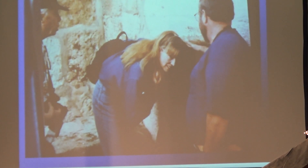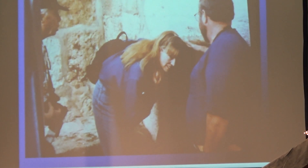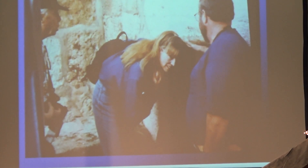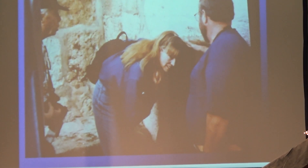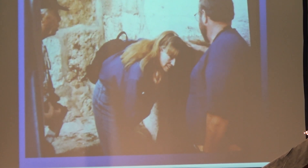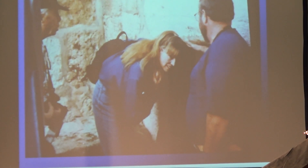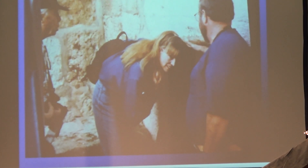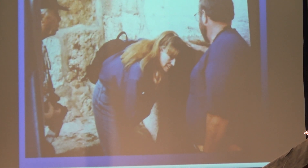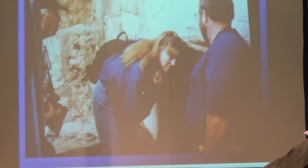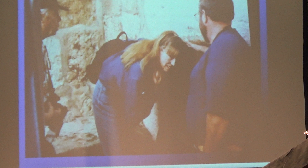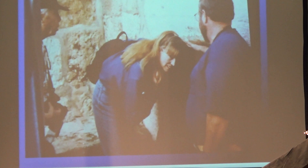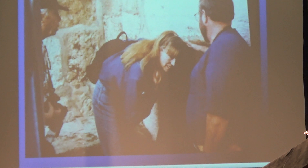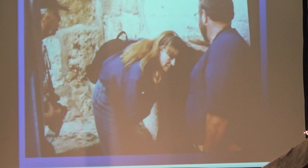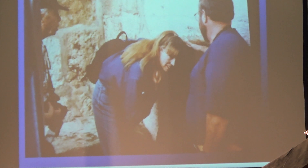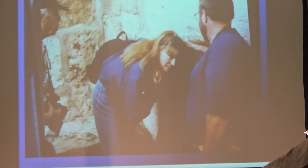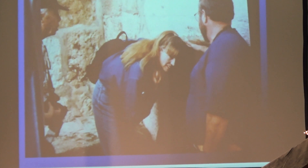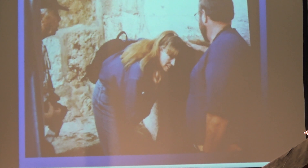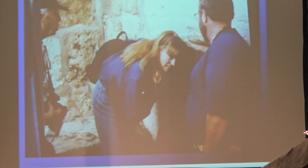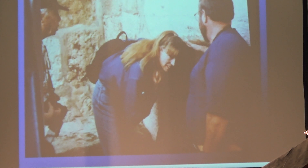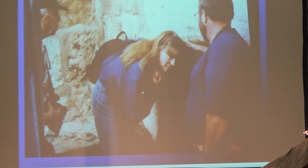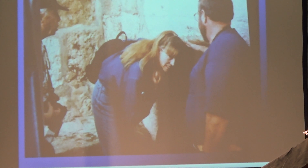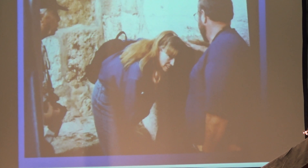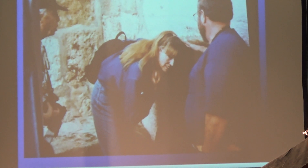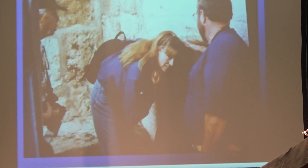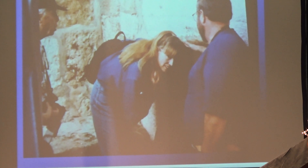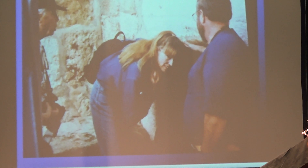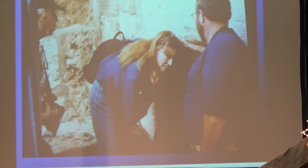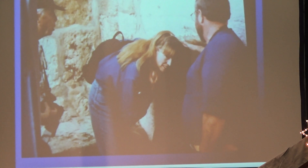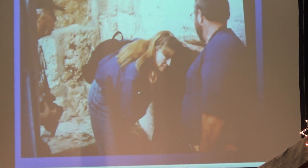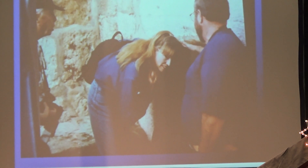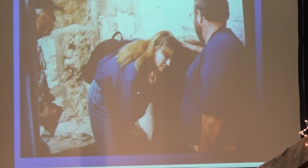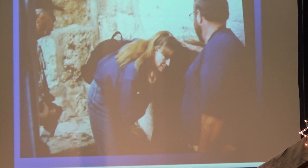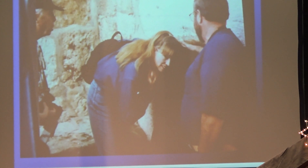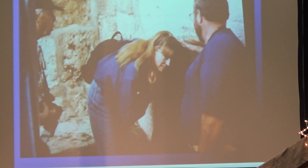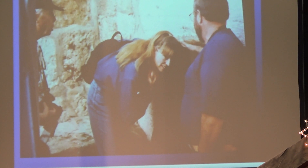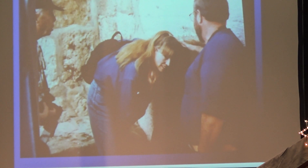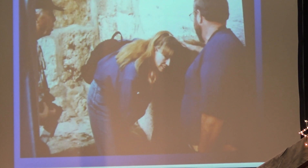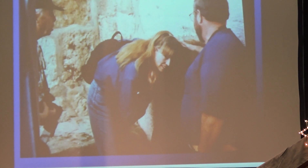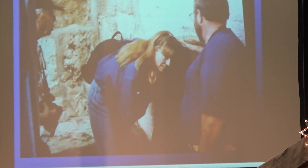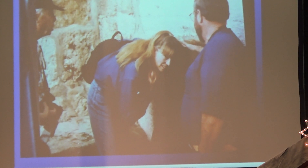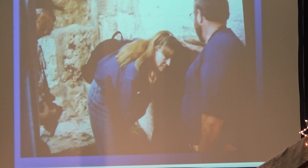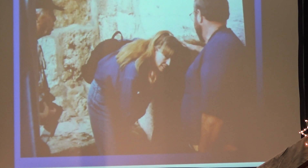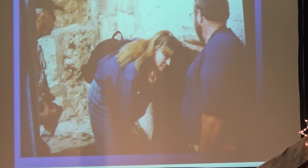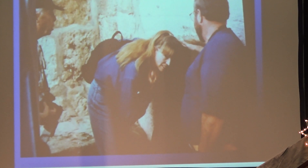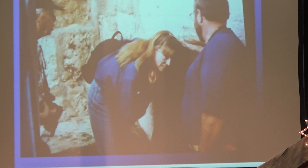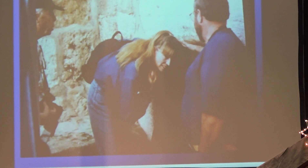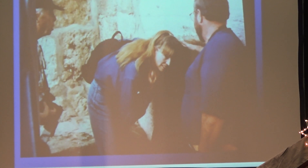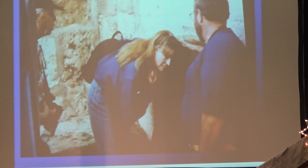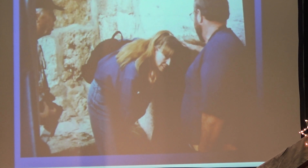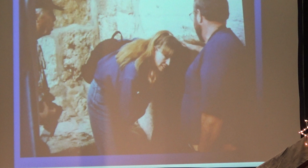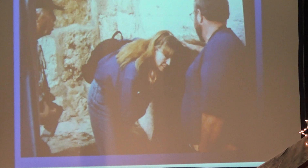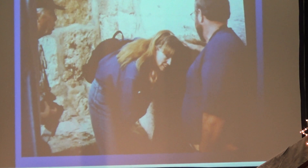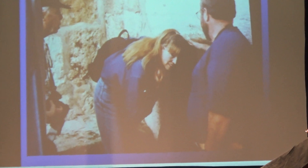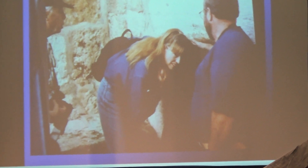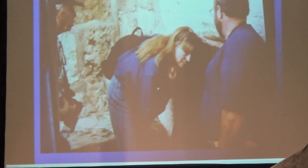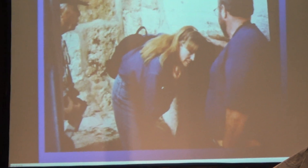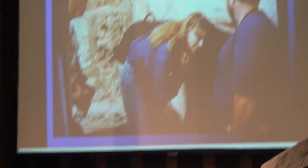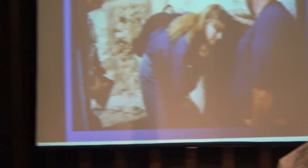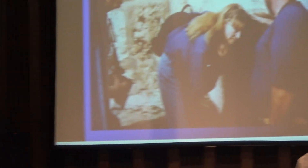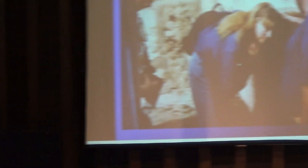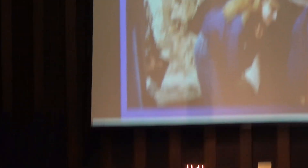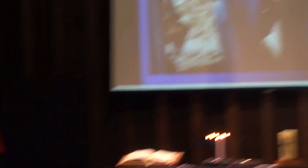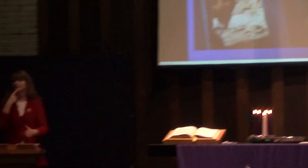And here I was trying to bend down so I could enter. And this is at the Church of the Nativity.